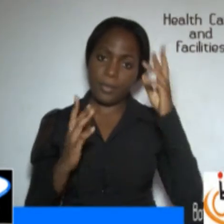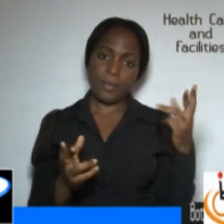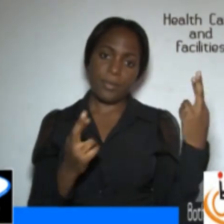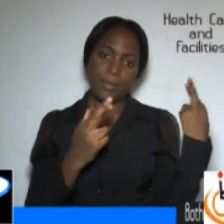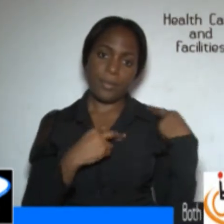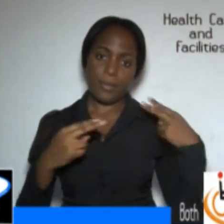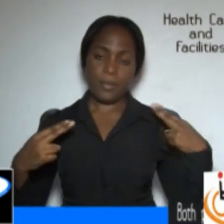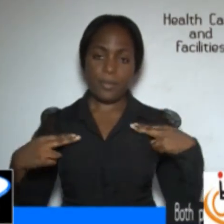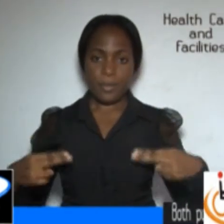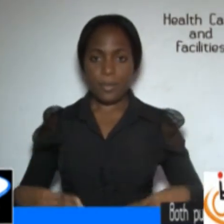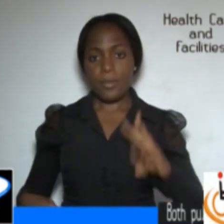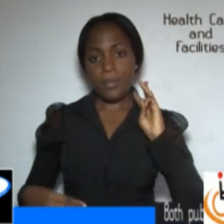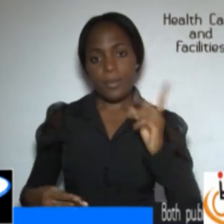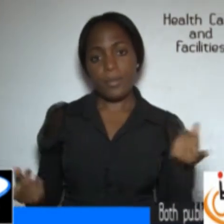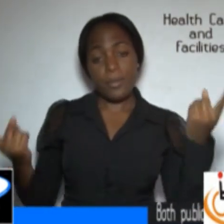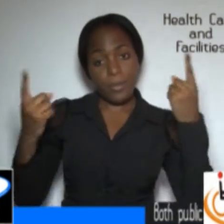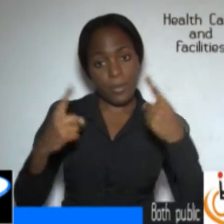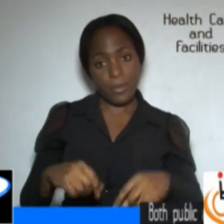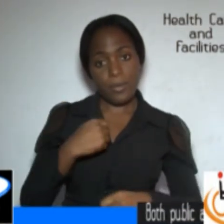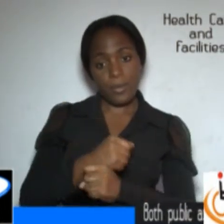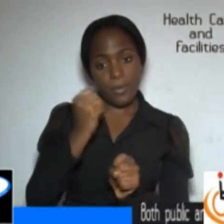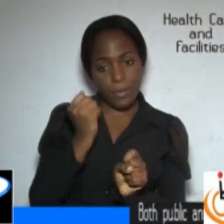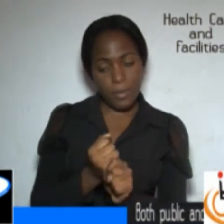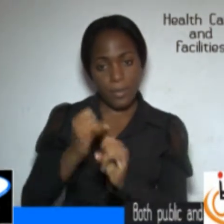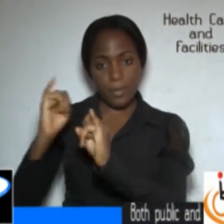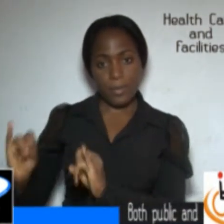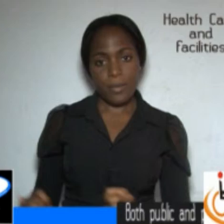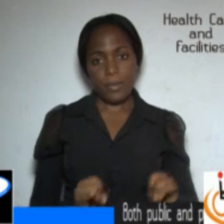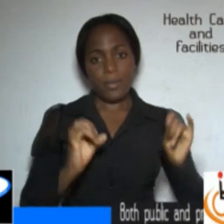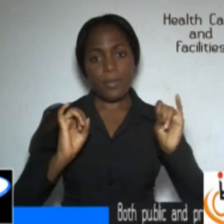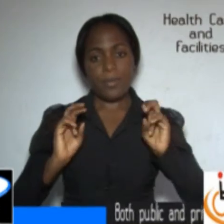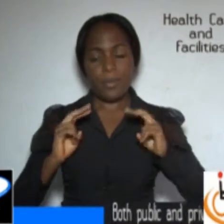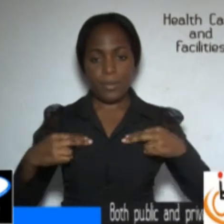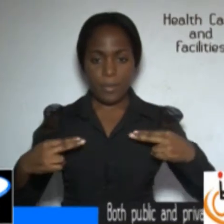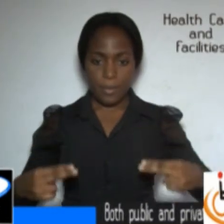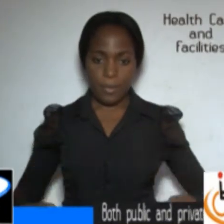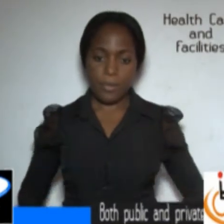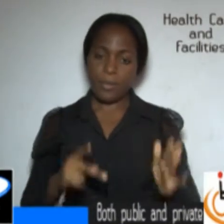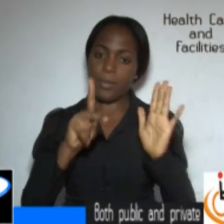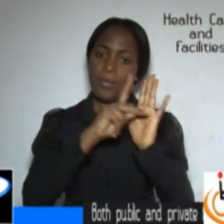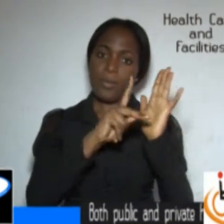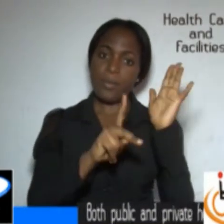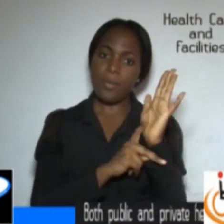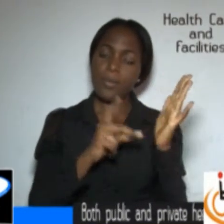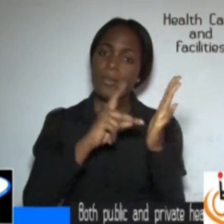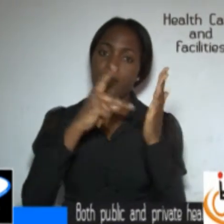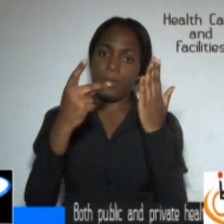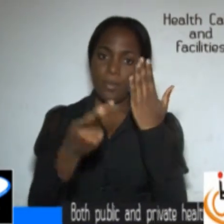shall, in formulating and implementing health policies and programs, provide for A. Free general